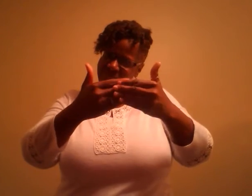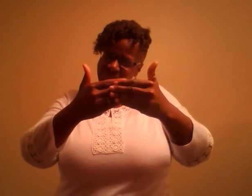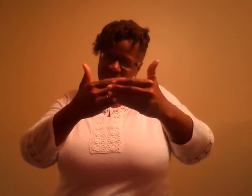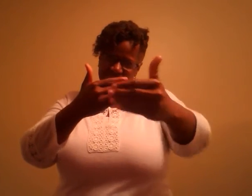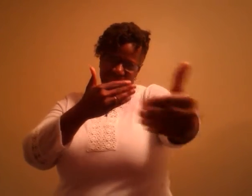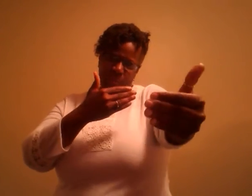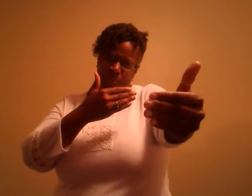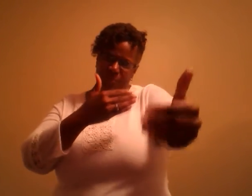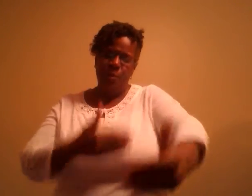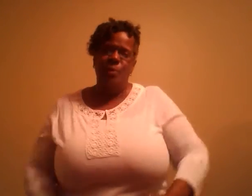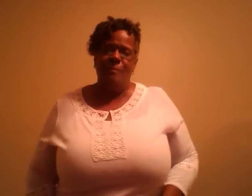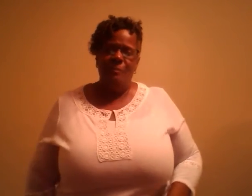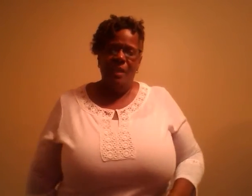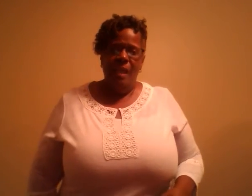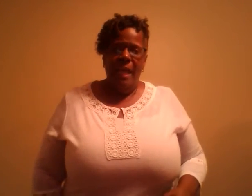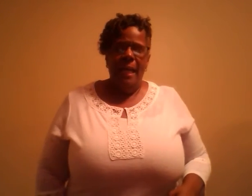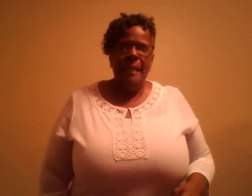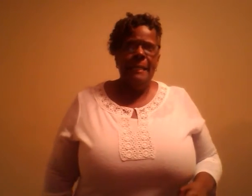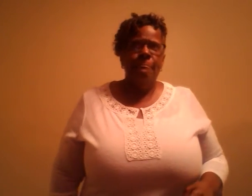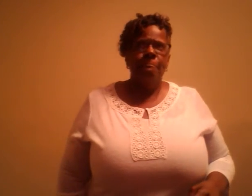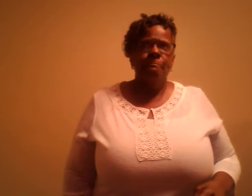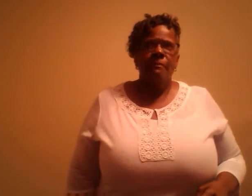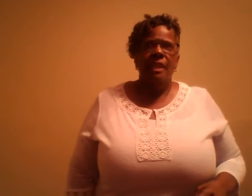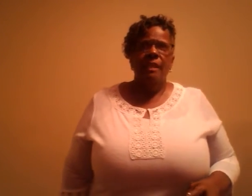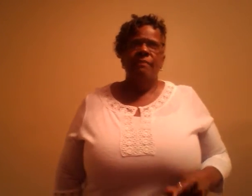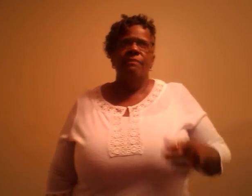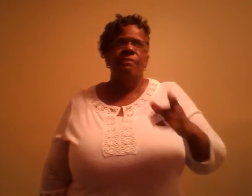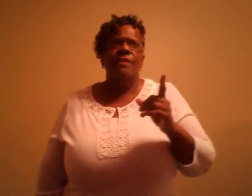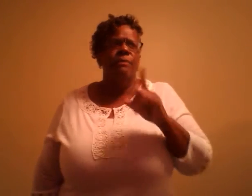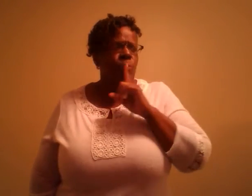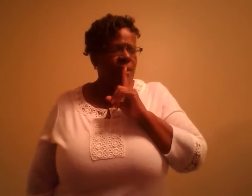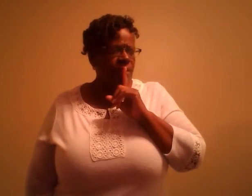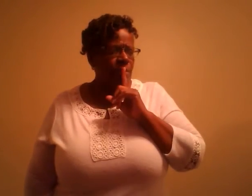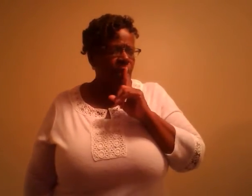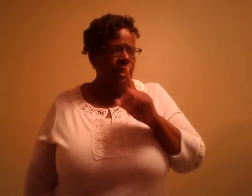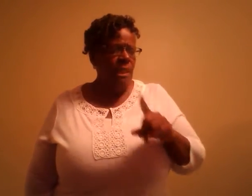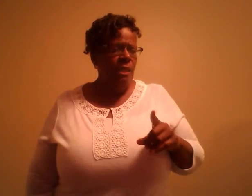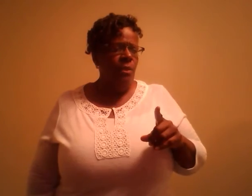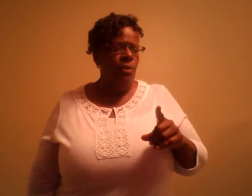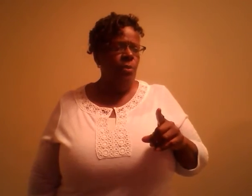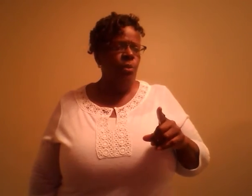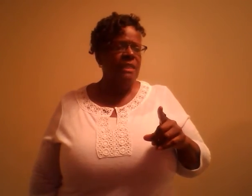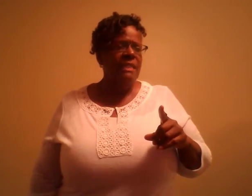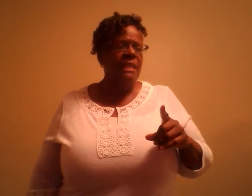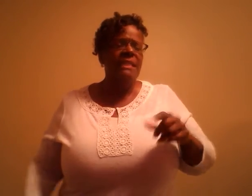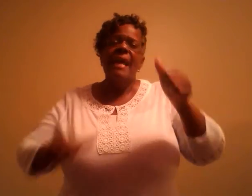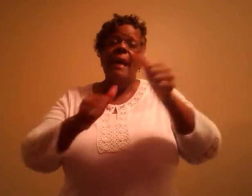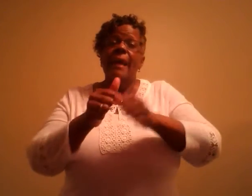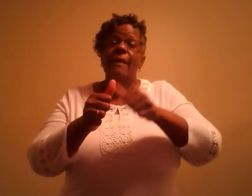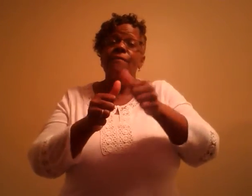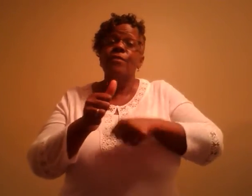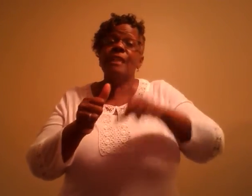You forward. Um, there was one other part where it says, every